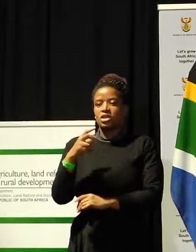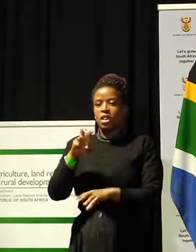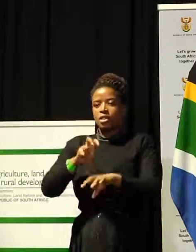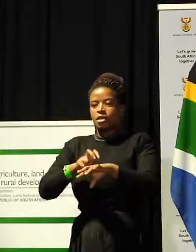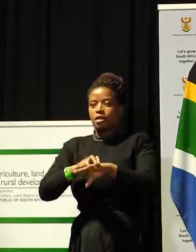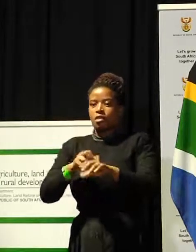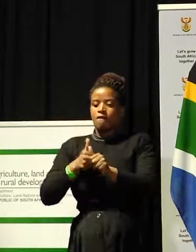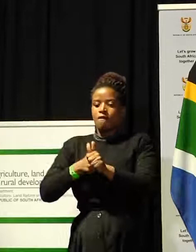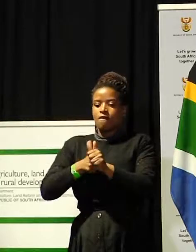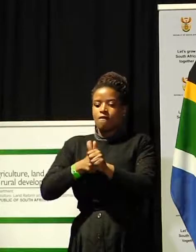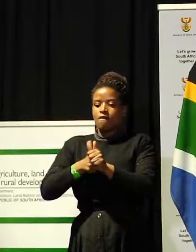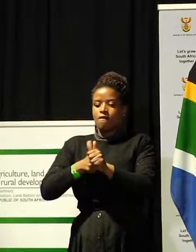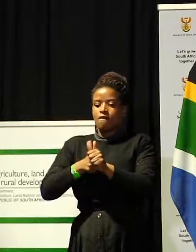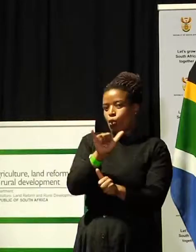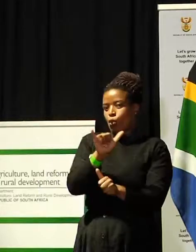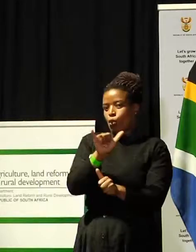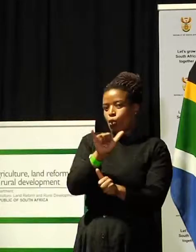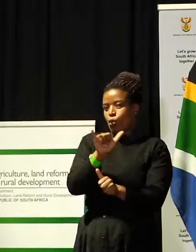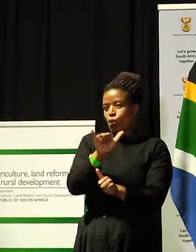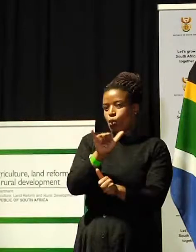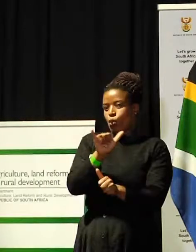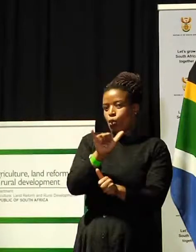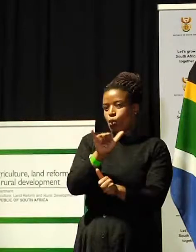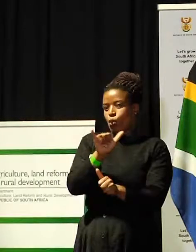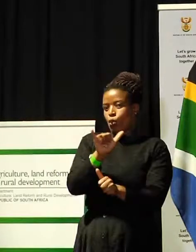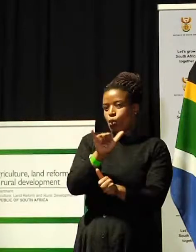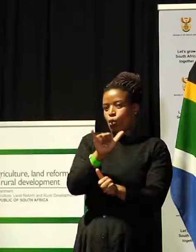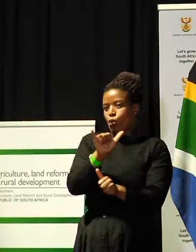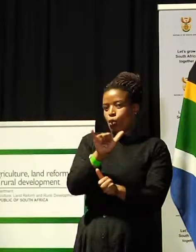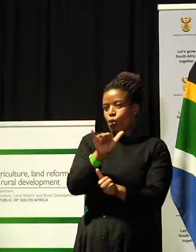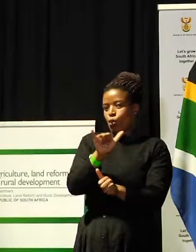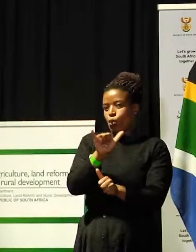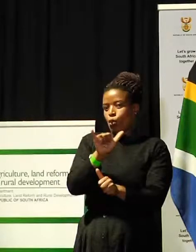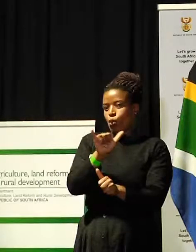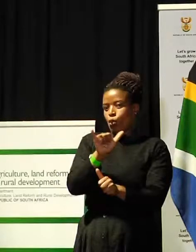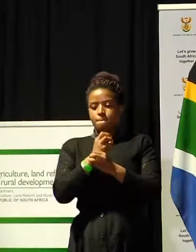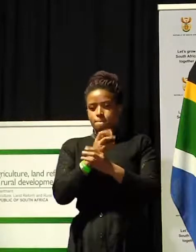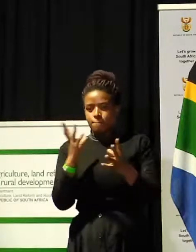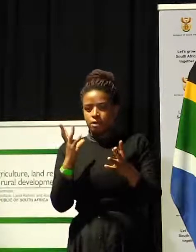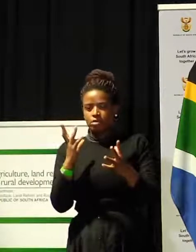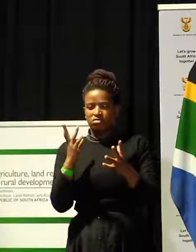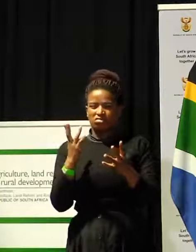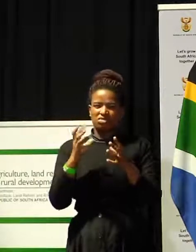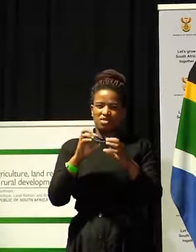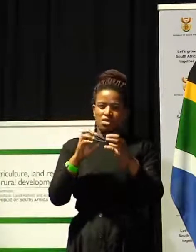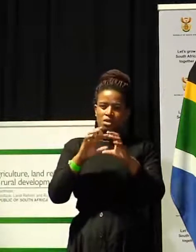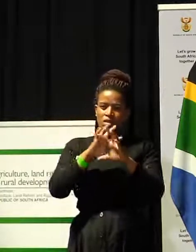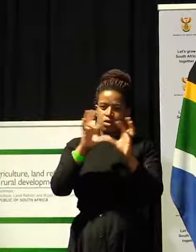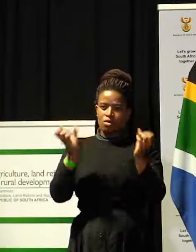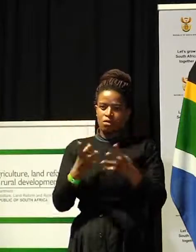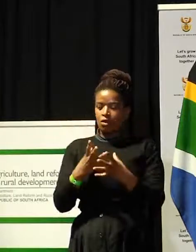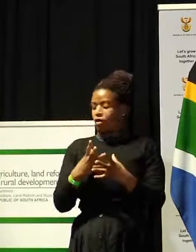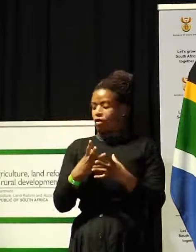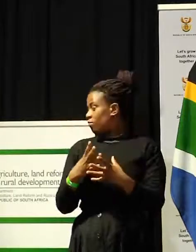follow. On tenureship, I think most of it has been covered by